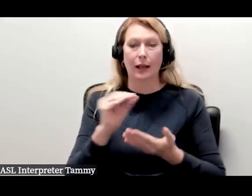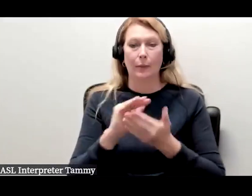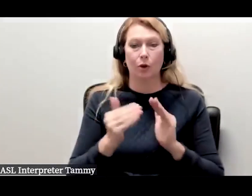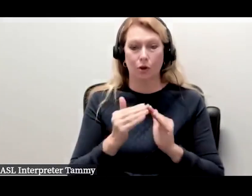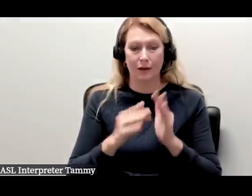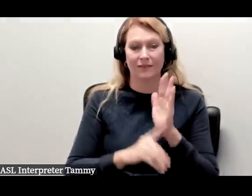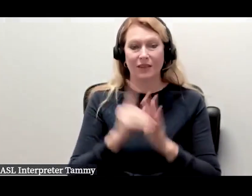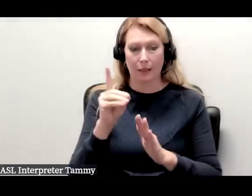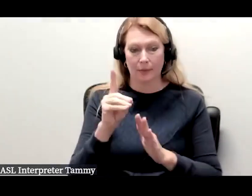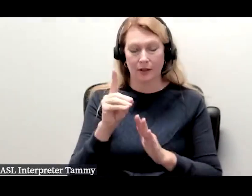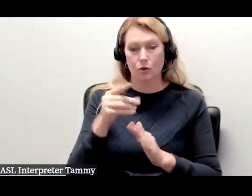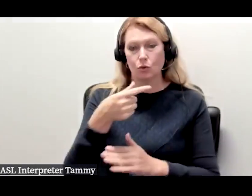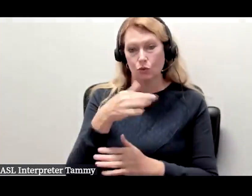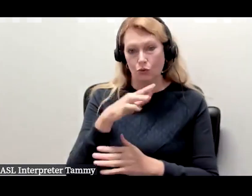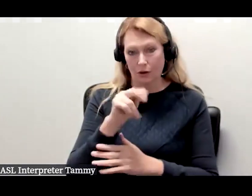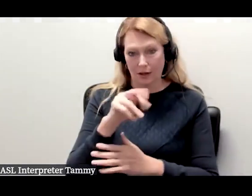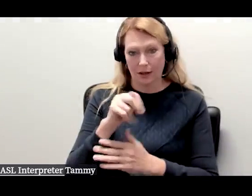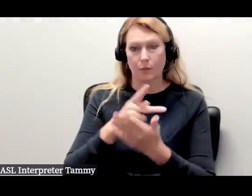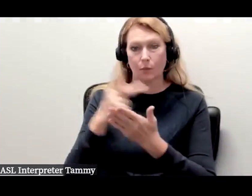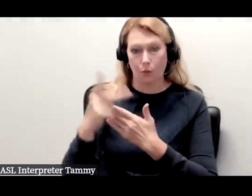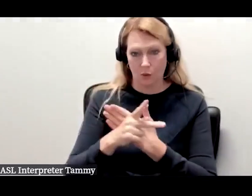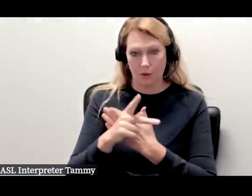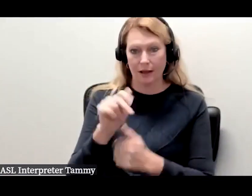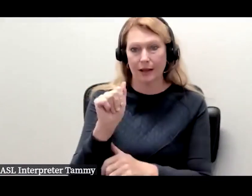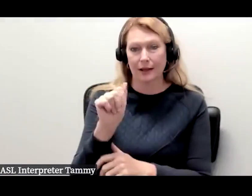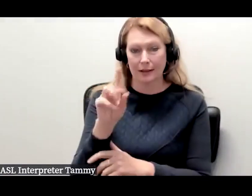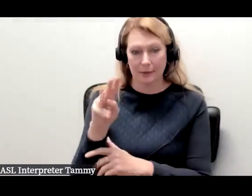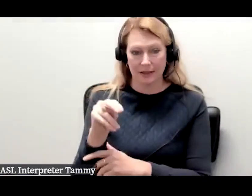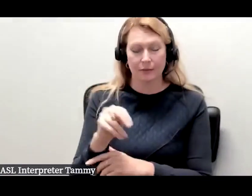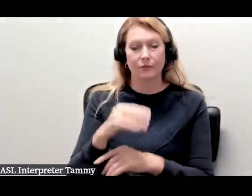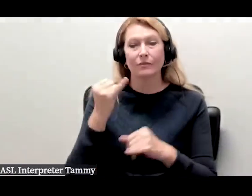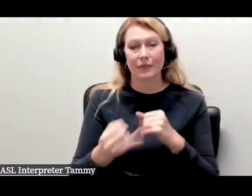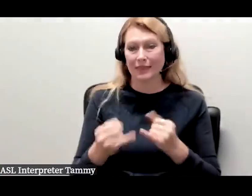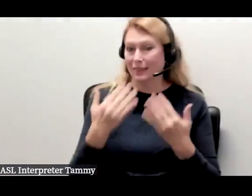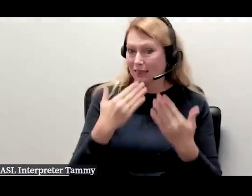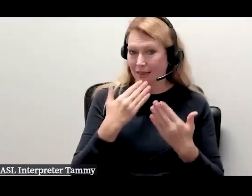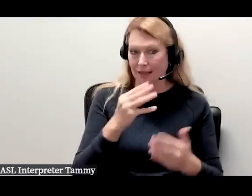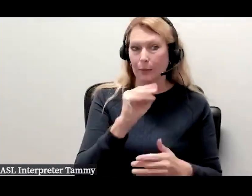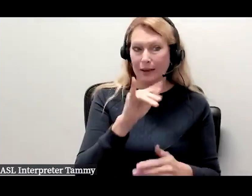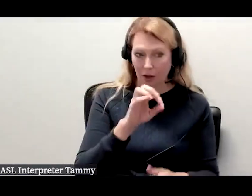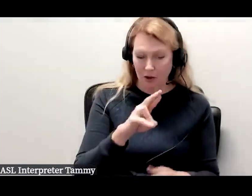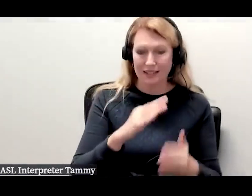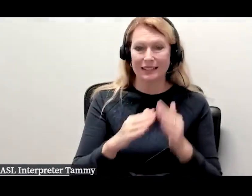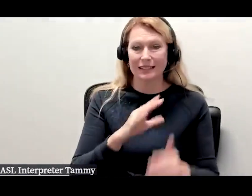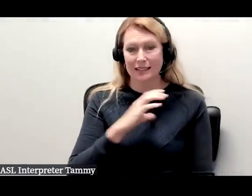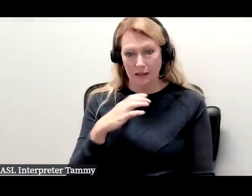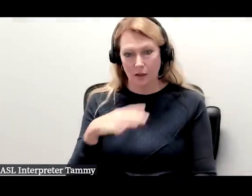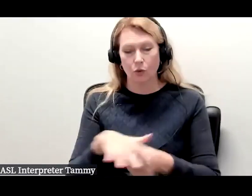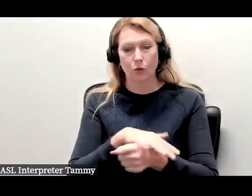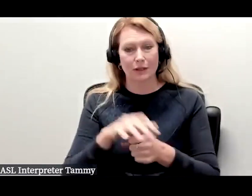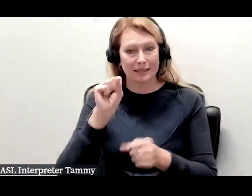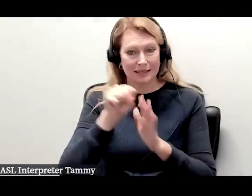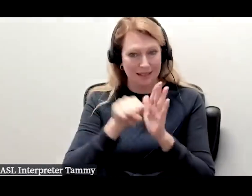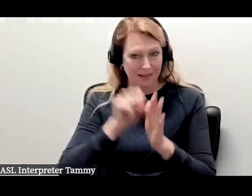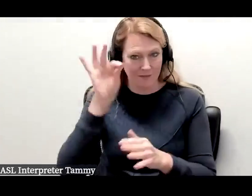grant program administration. And finally, thank you, Mayor, City Council, our local, state, and federal